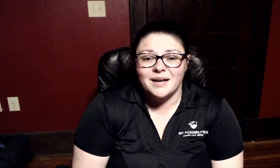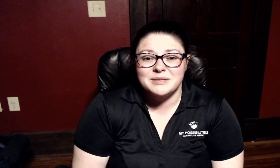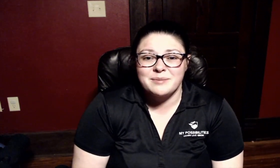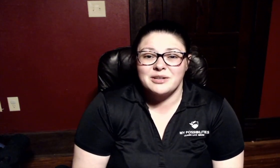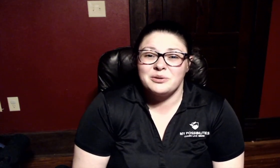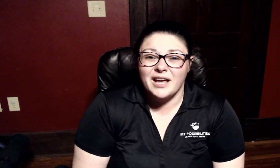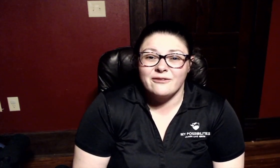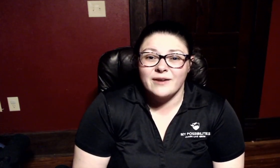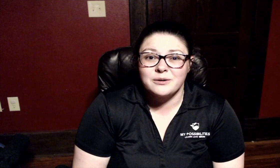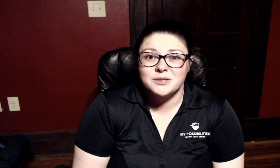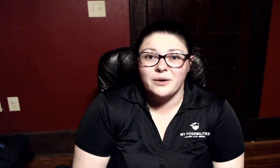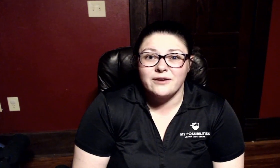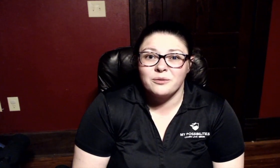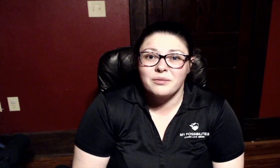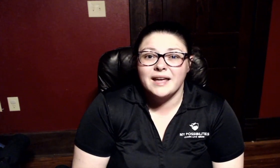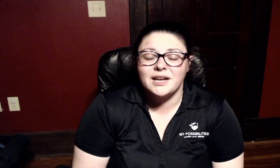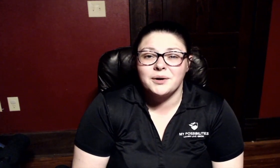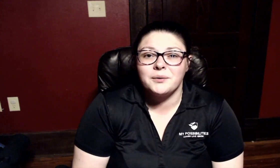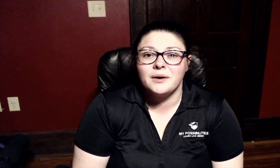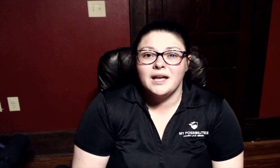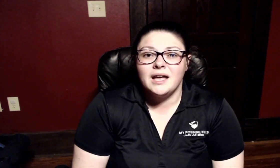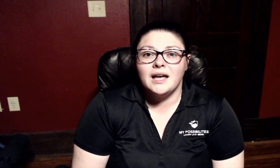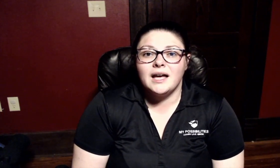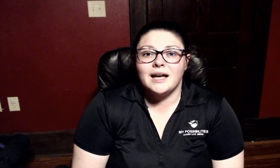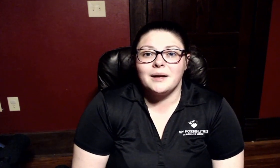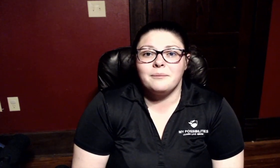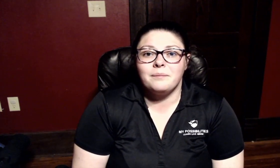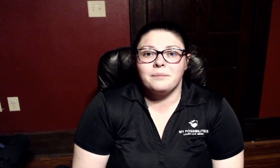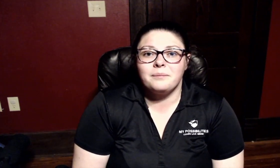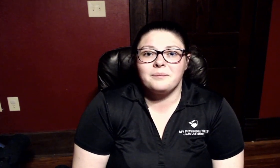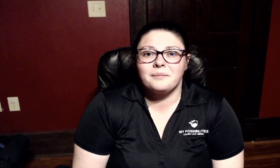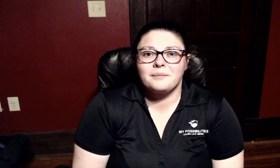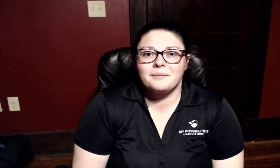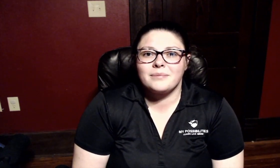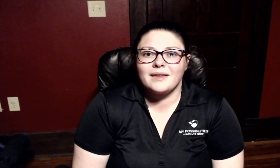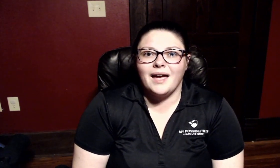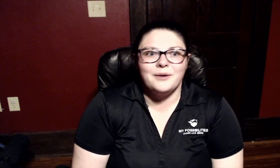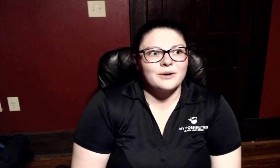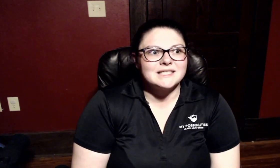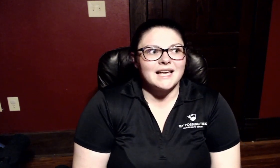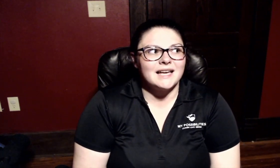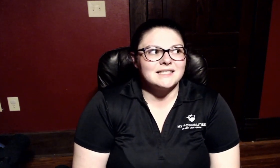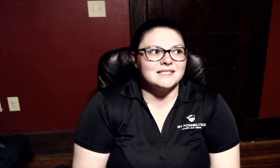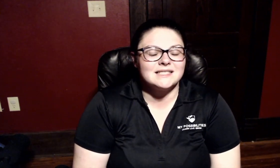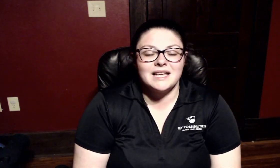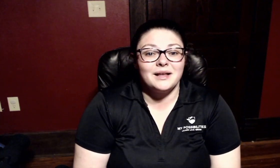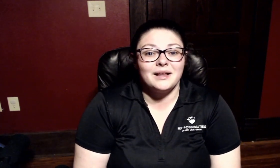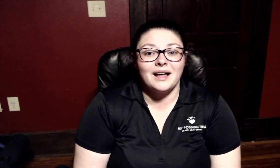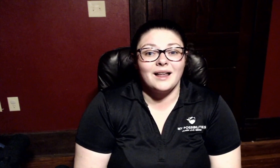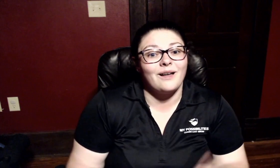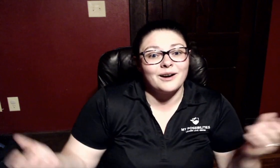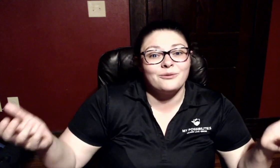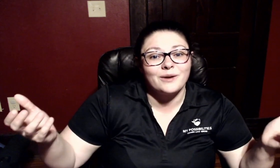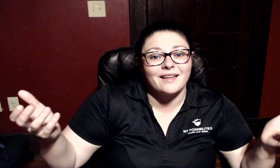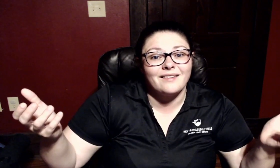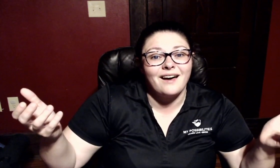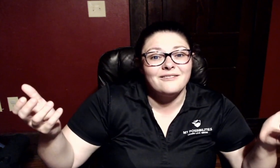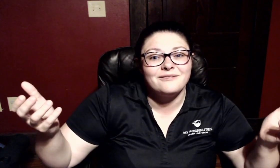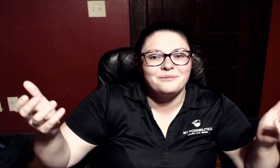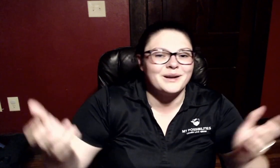about 2.5 hours away from Plano. And Rusk has a lot of what I love, but it